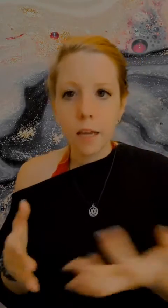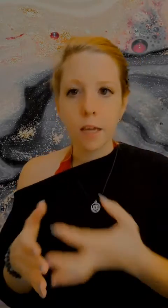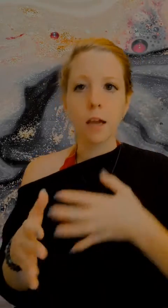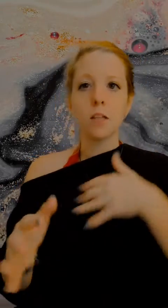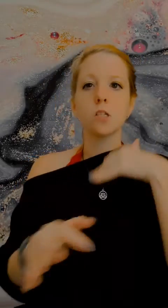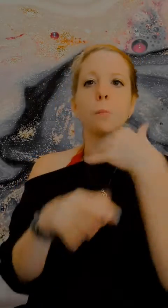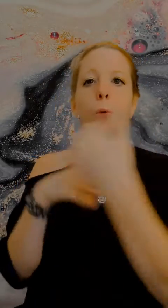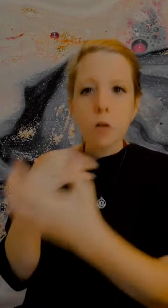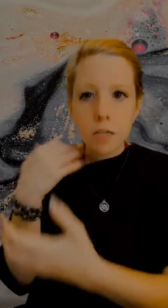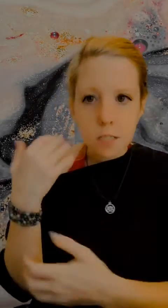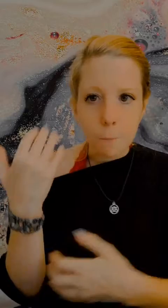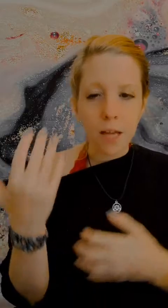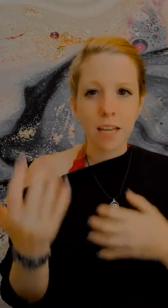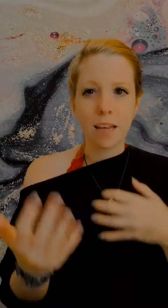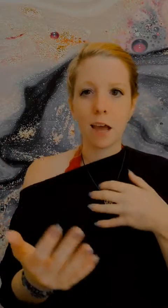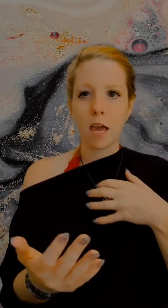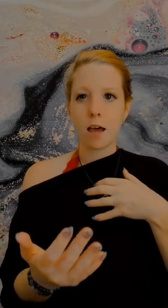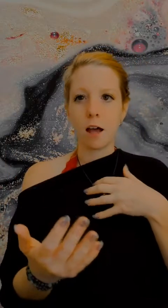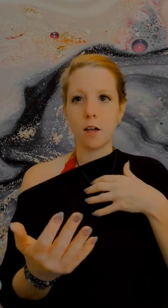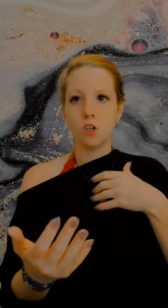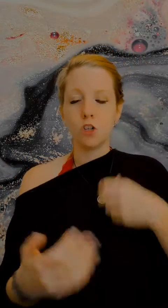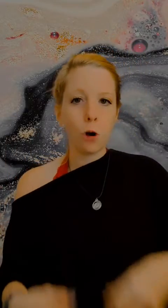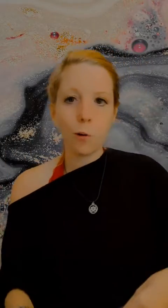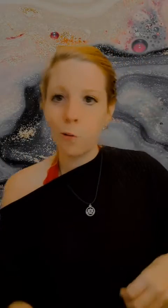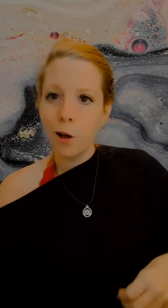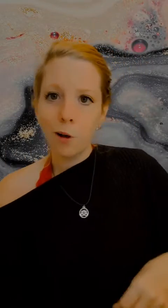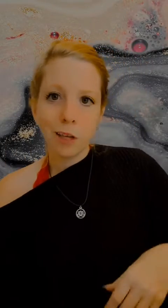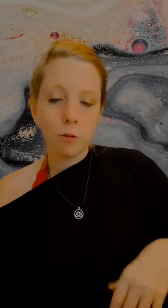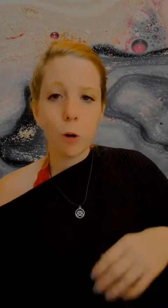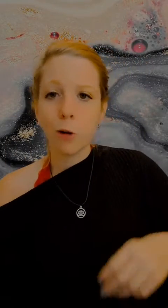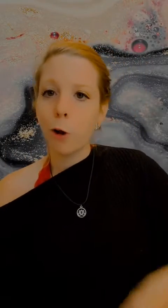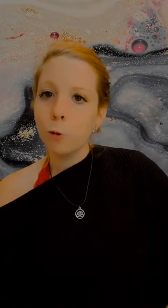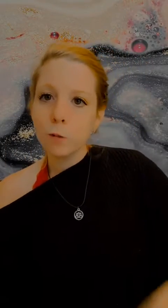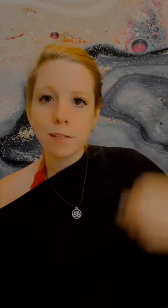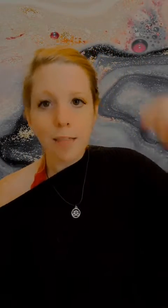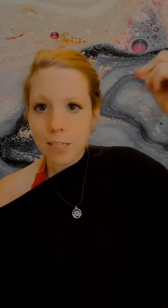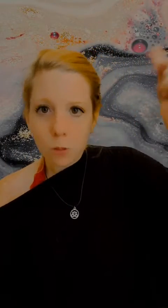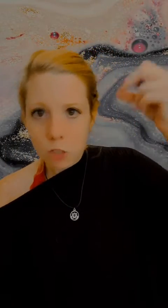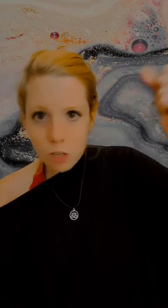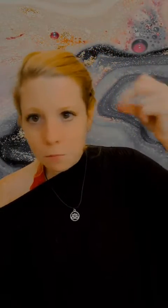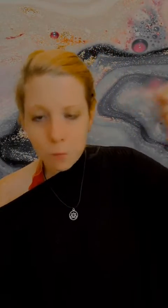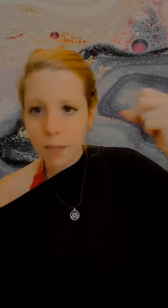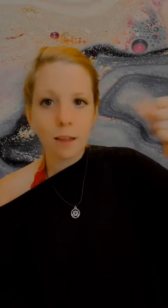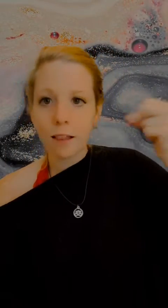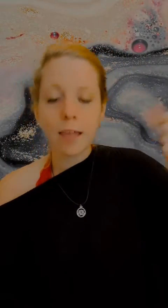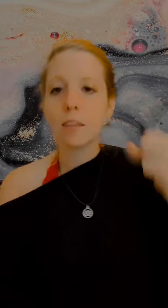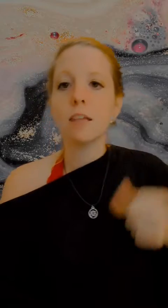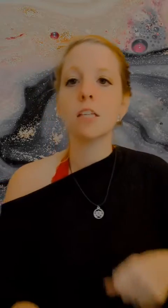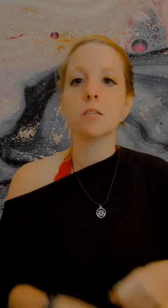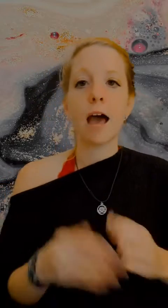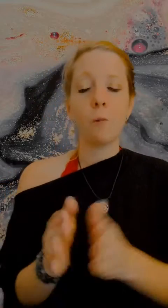waiting and supporting somebody, and no one owes us sex, so it shouldn't be like this.